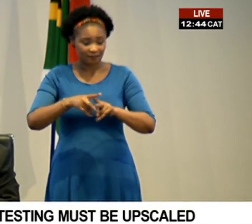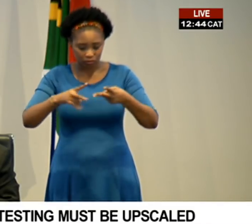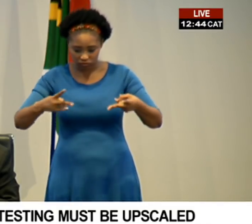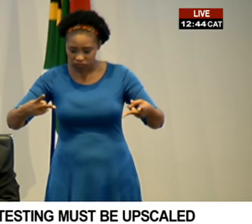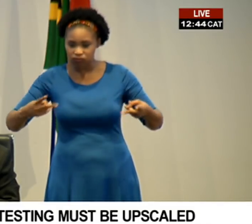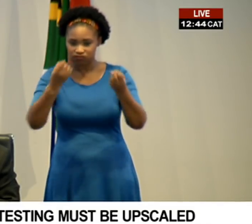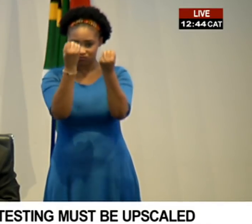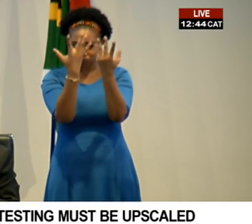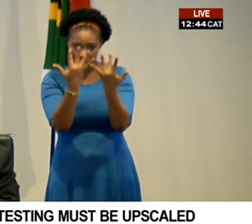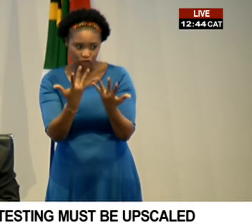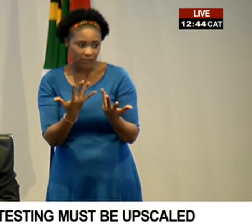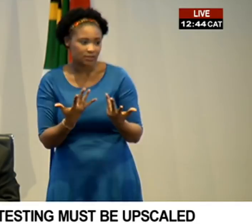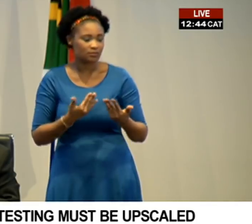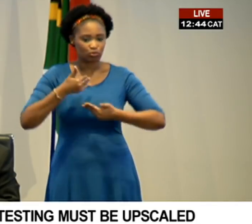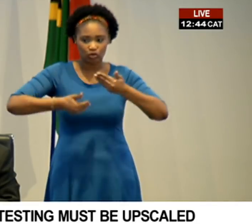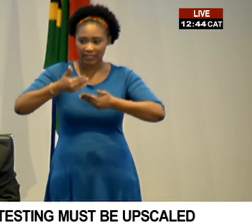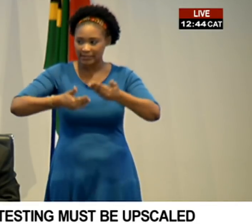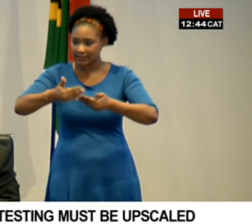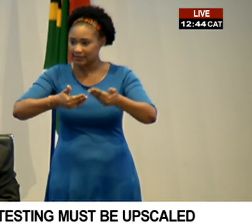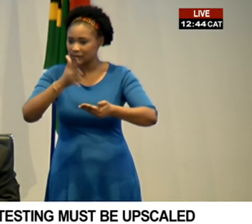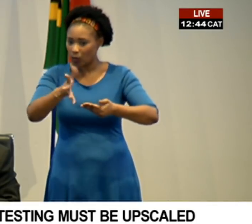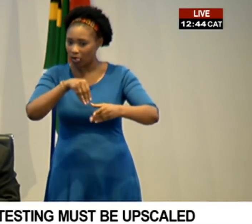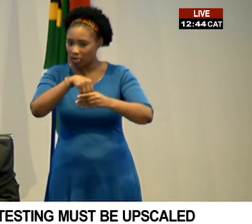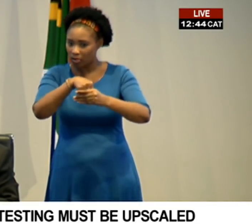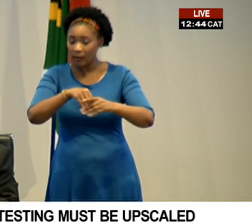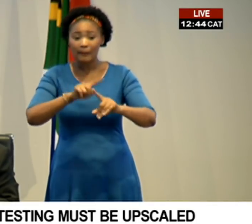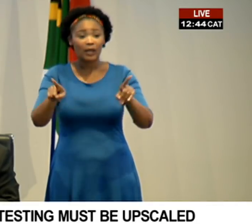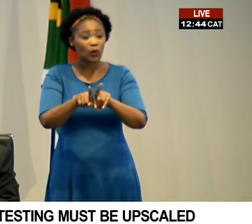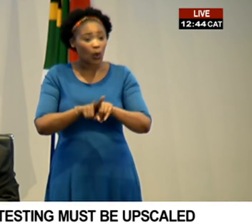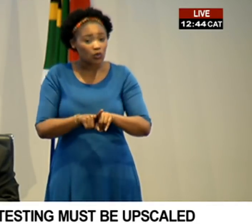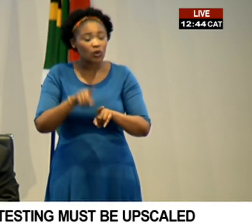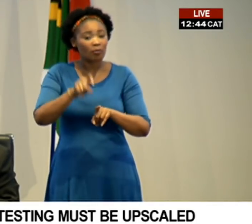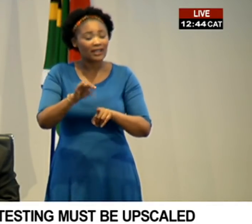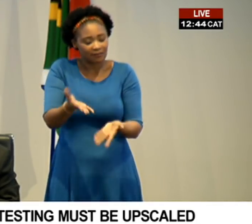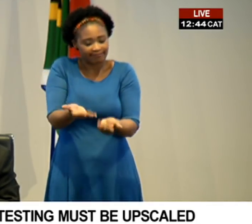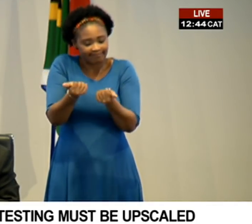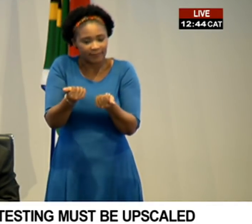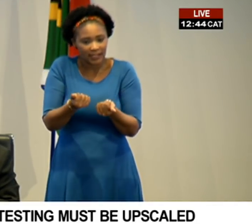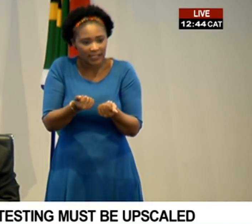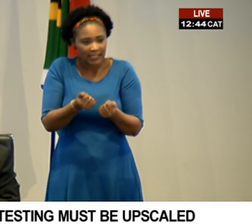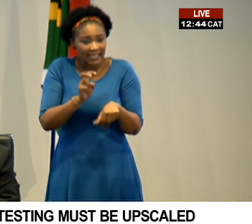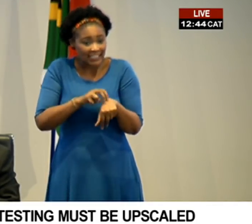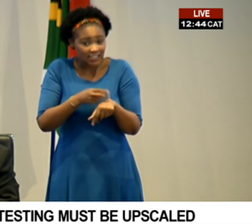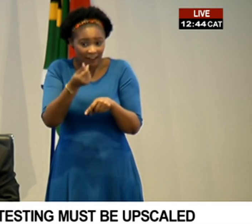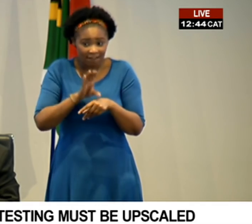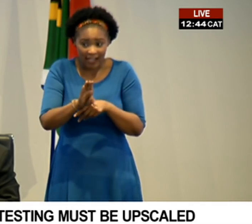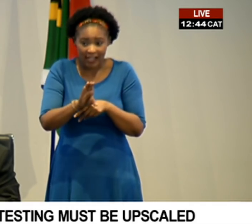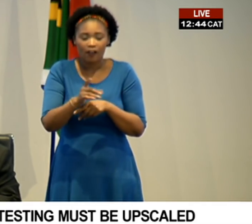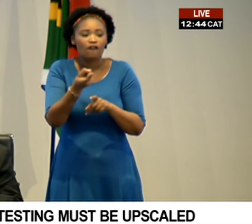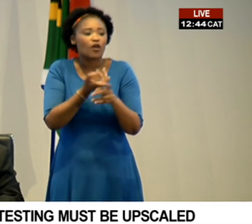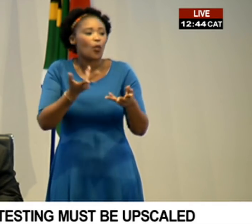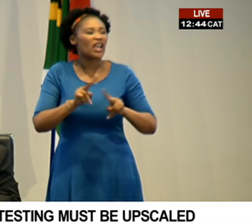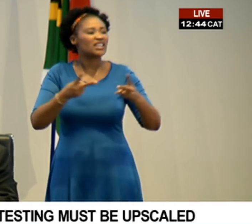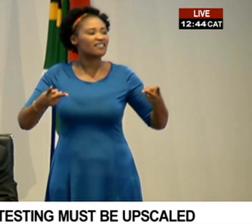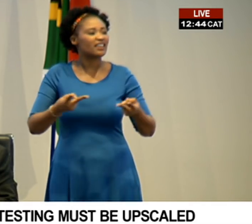budgetary reprioritization processes, but also obtaining the necessary funding from a number of sources. So funding